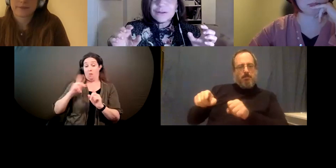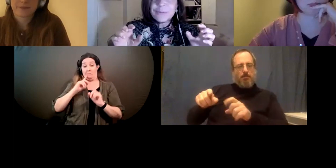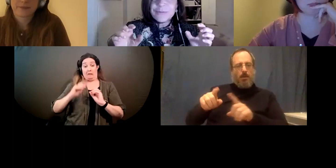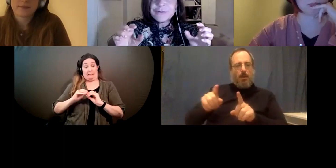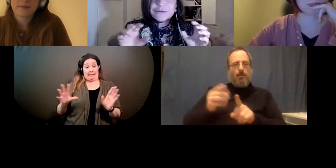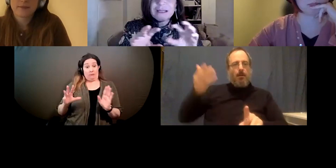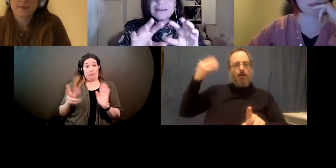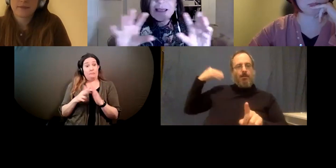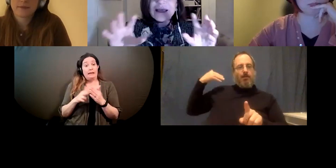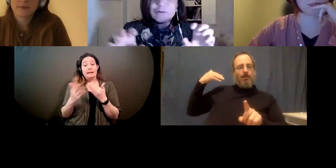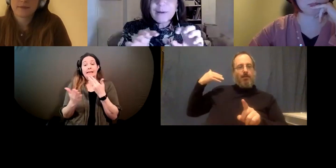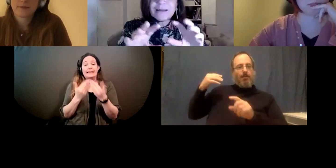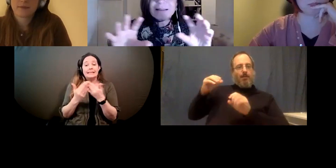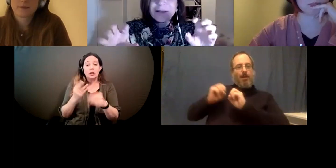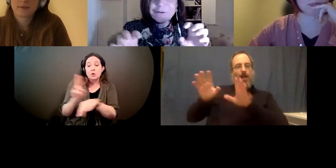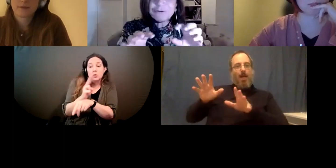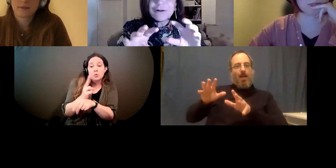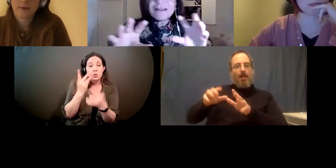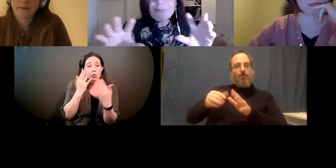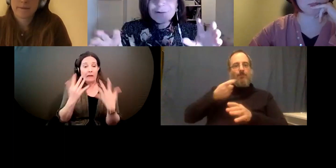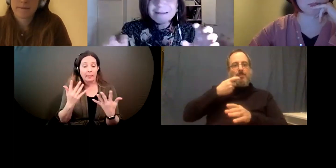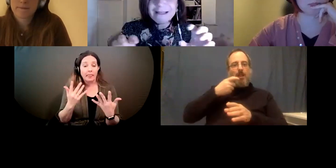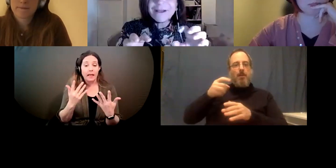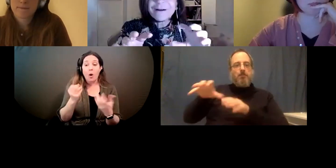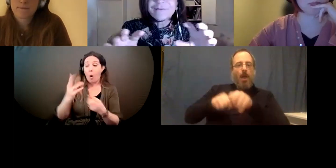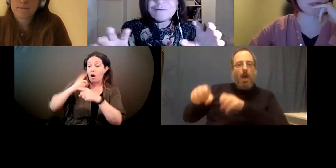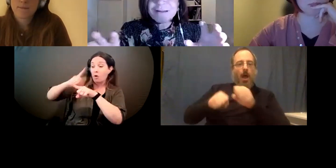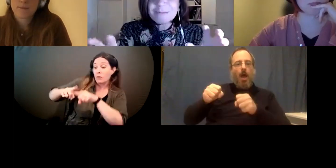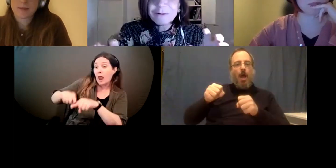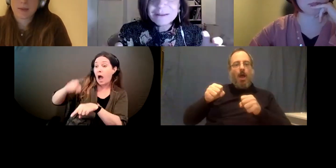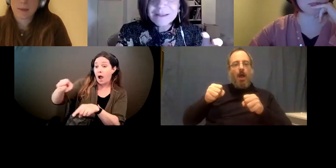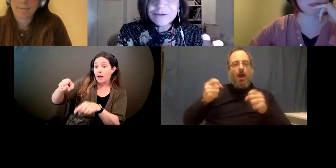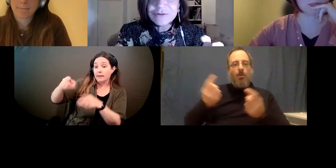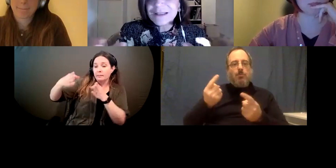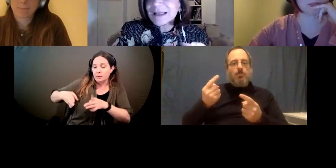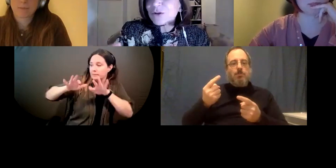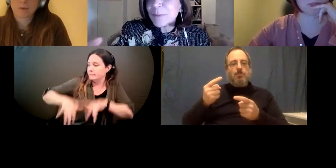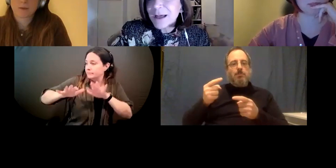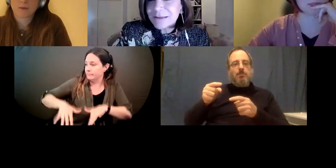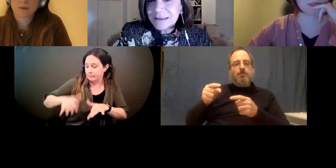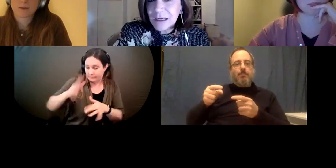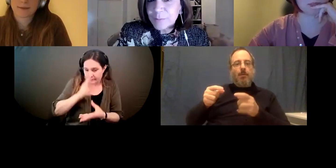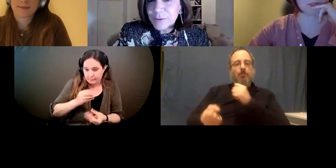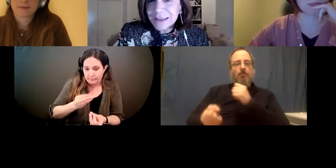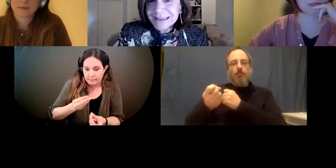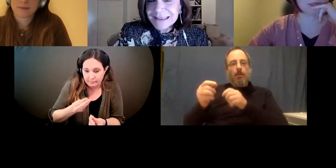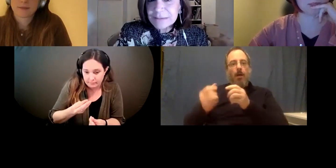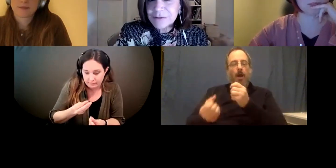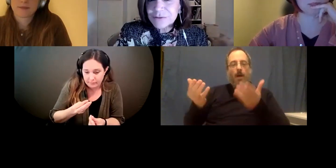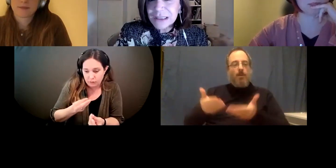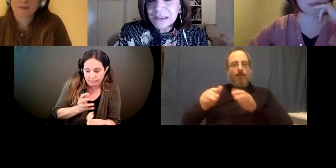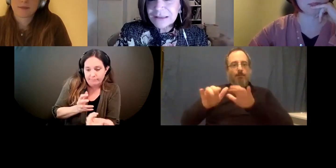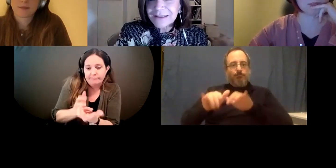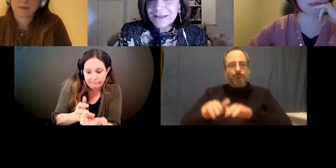user to get layer upon layer, transparent layer after transparent layer to get you back to the operating